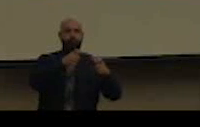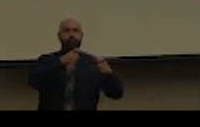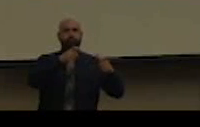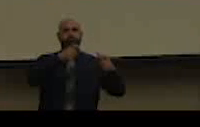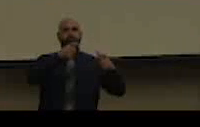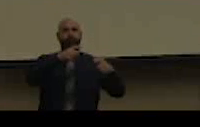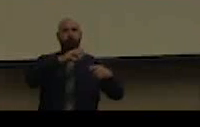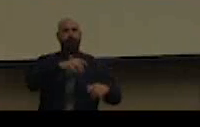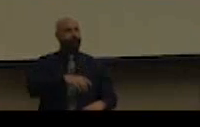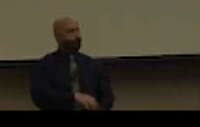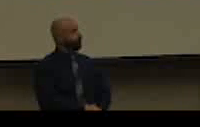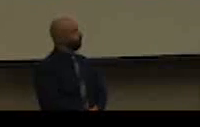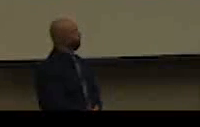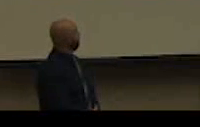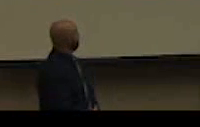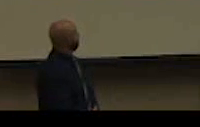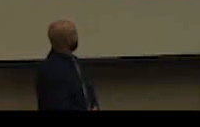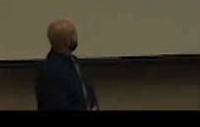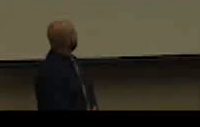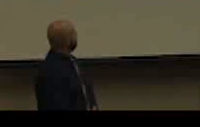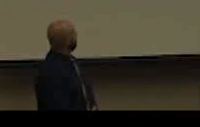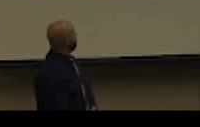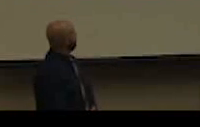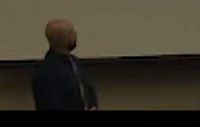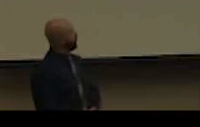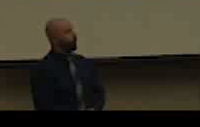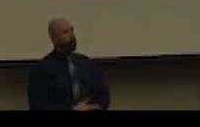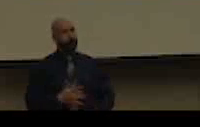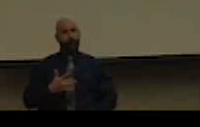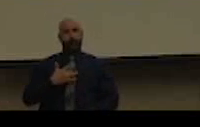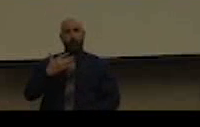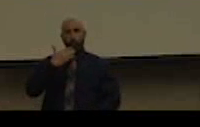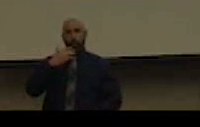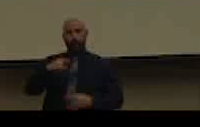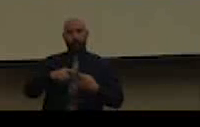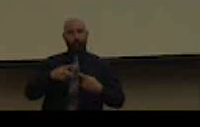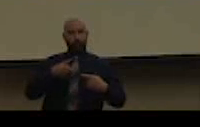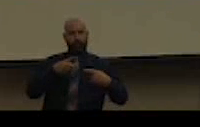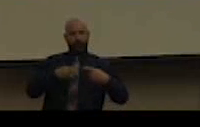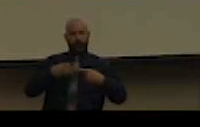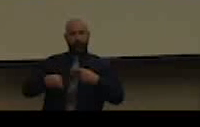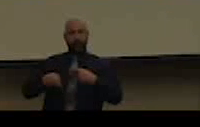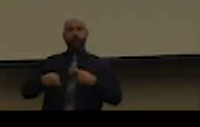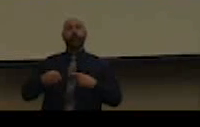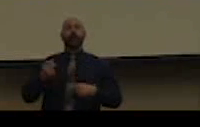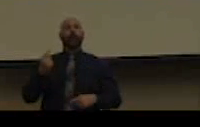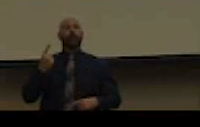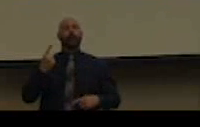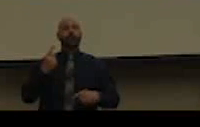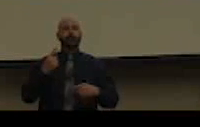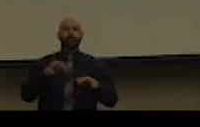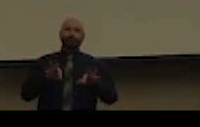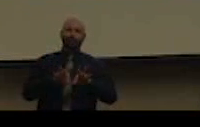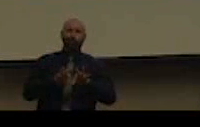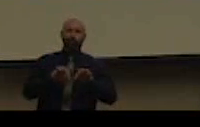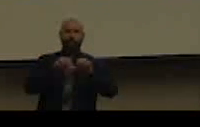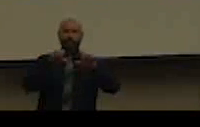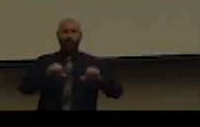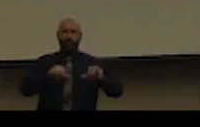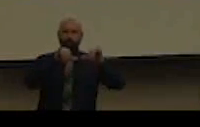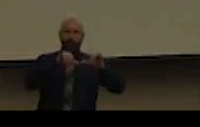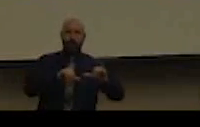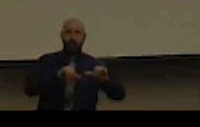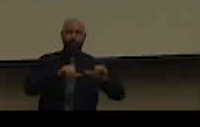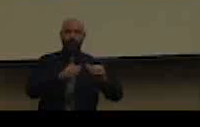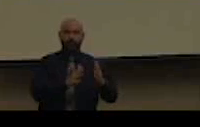we felt good about those cuts, but it is also important that systems of measurement drive incentives and motivations to get better